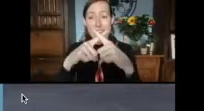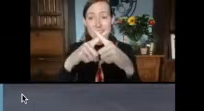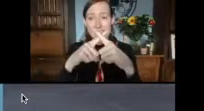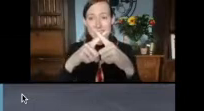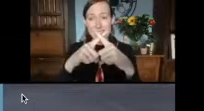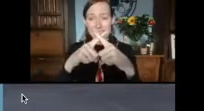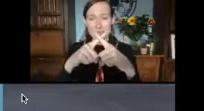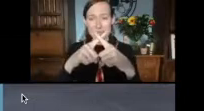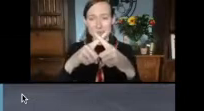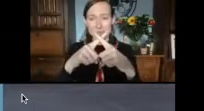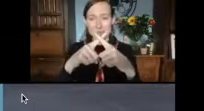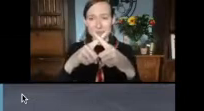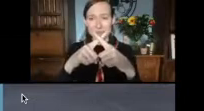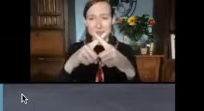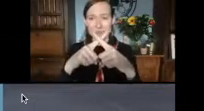X.